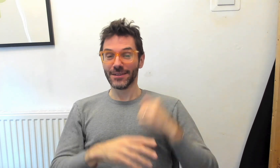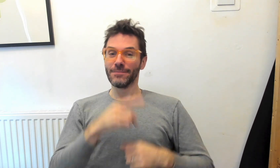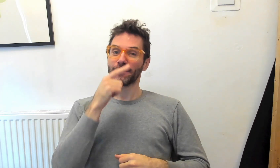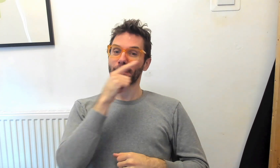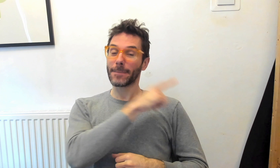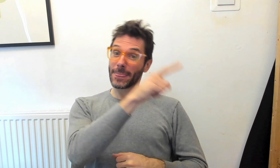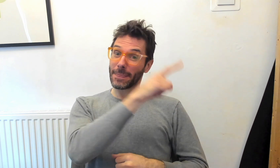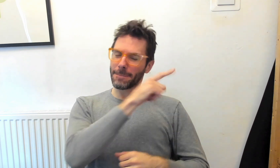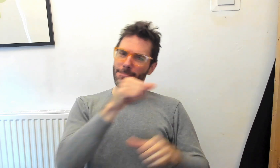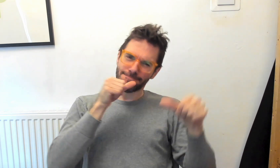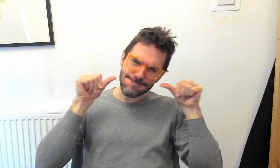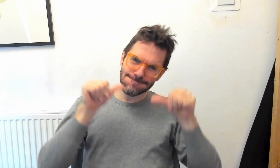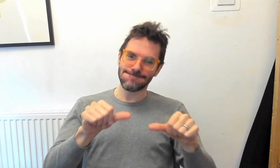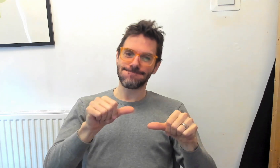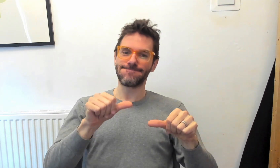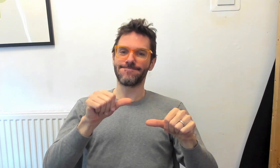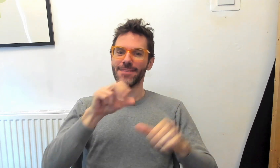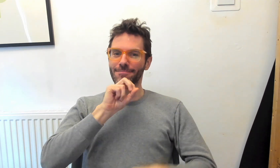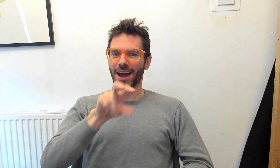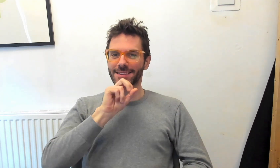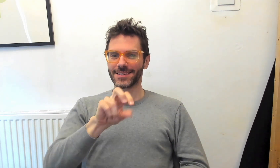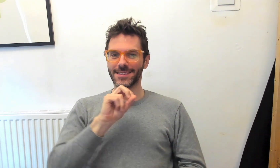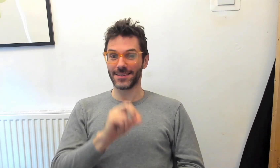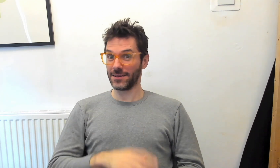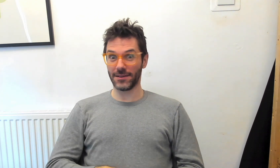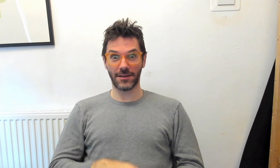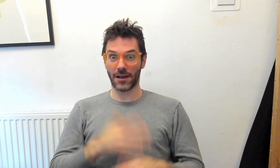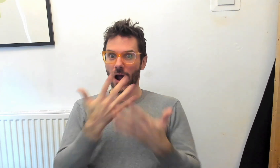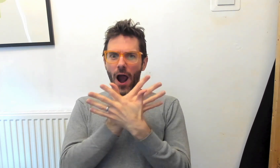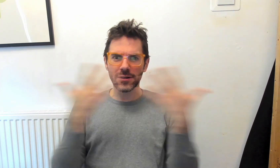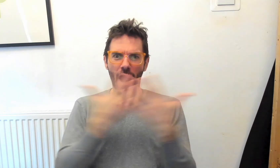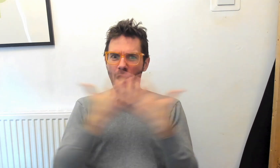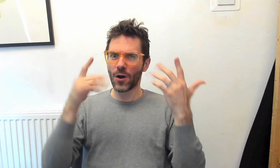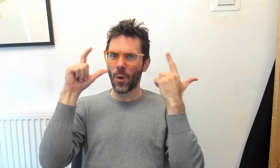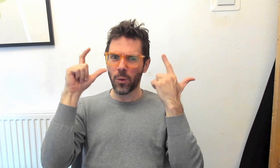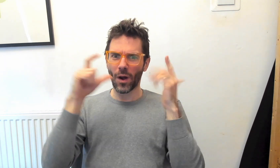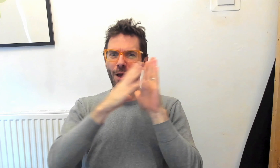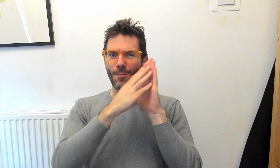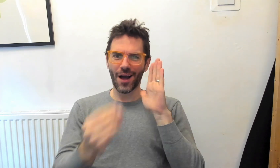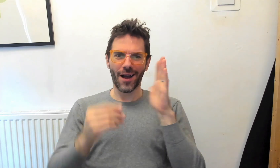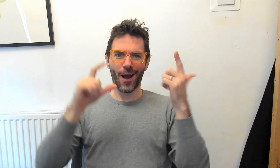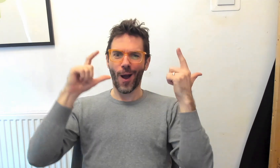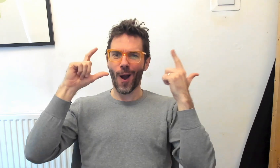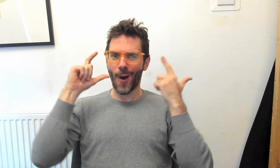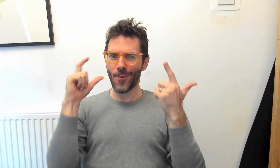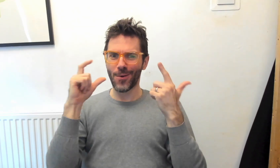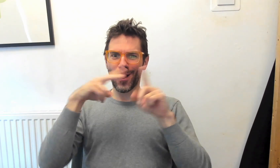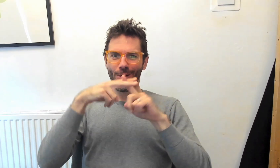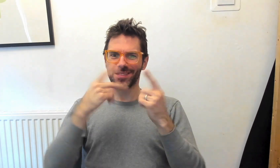The preferred language is Python. There are lots of cool models, cool tools there